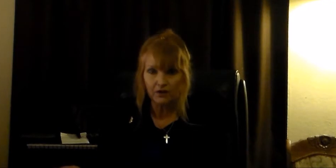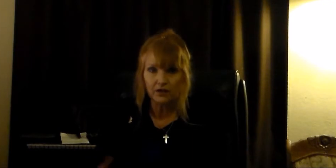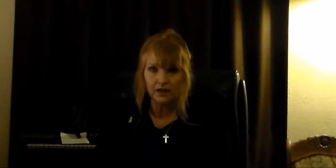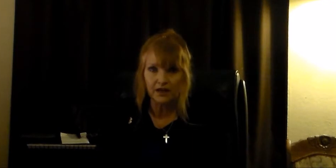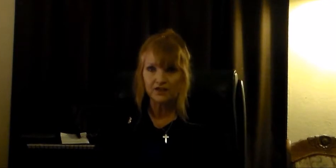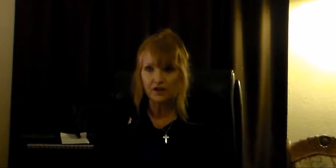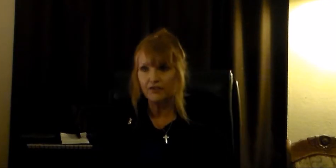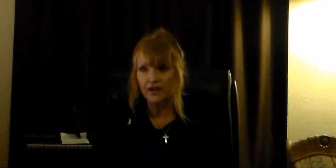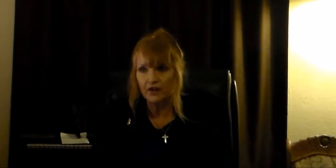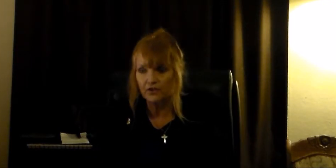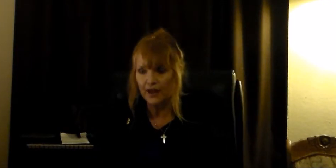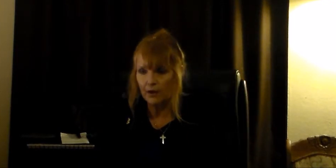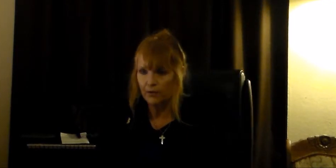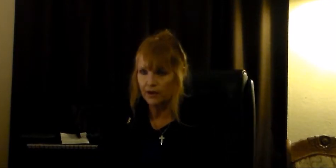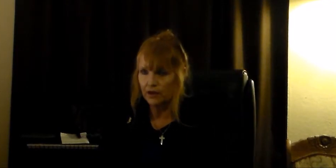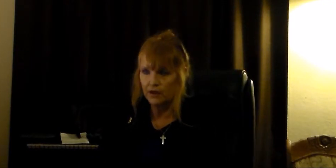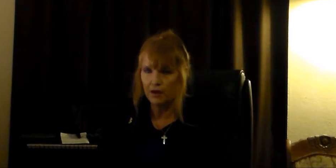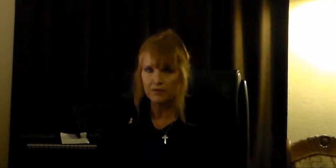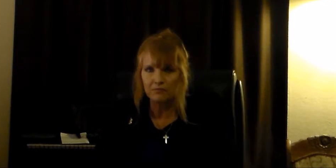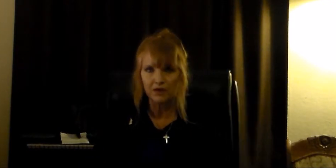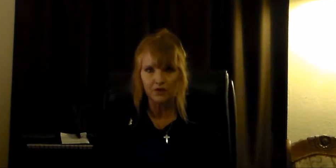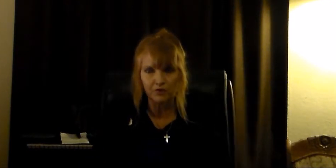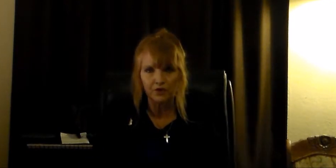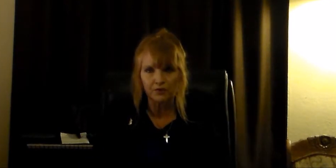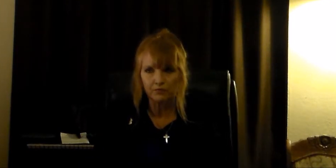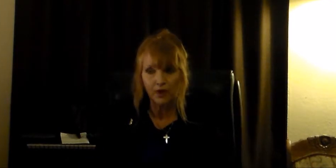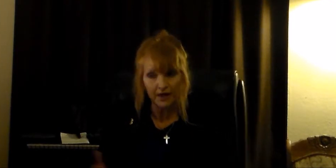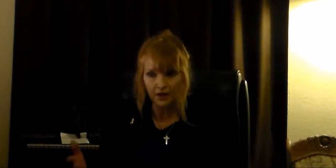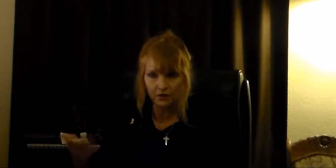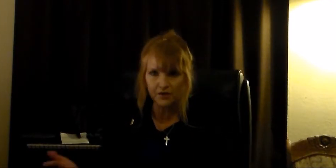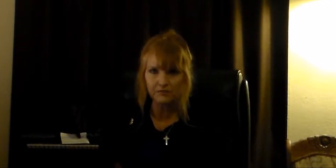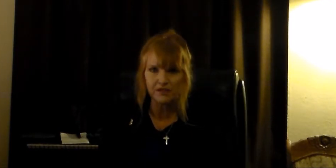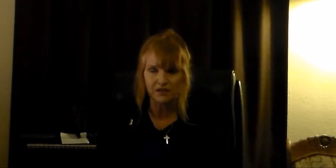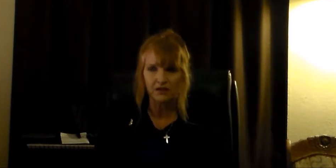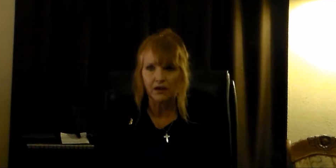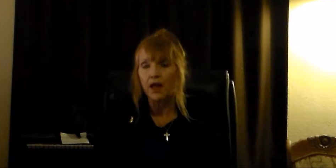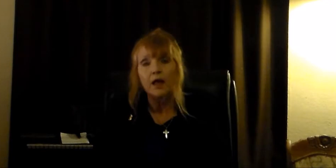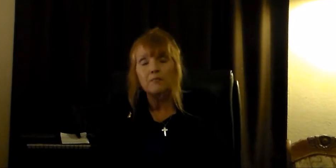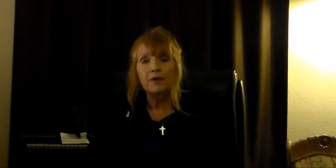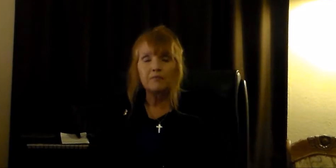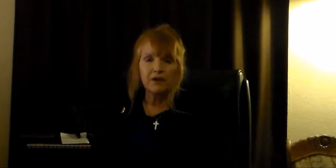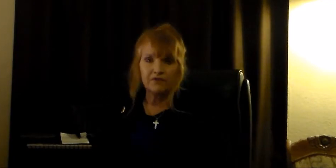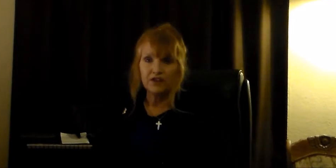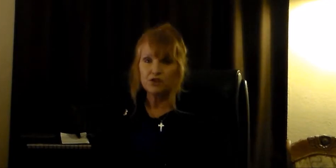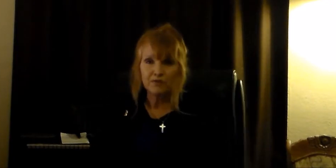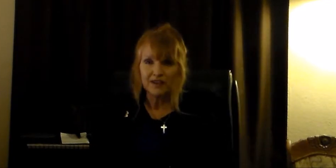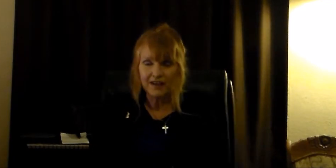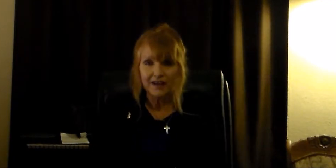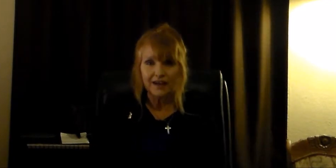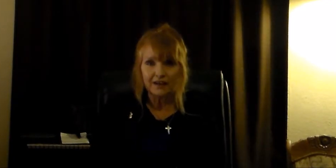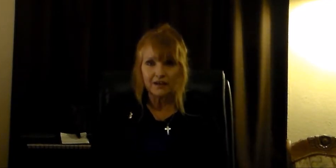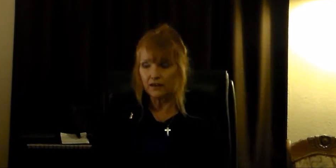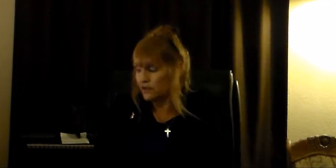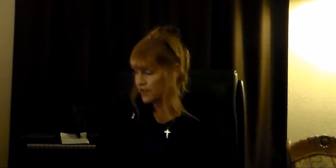all on it, so I figured I'd do that one. I'm in the middle of writing a Christmas song, but I'm not finished with it yet. So,